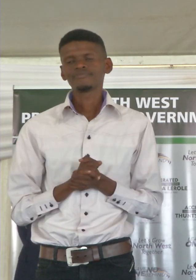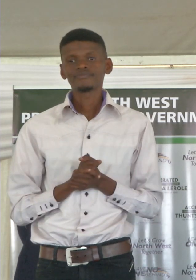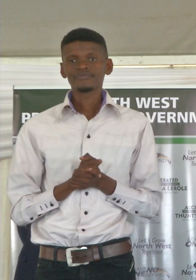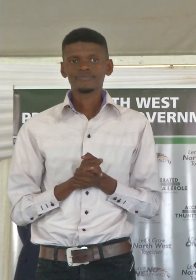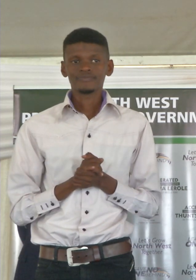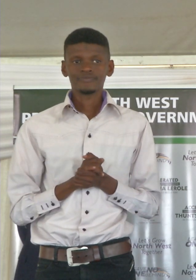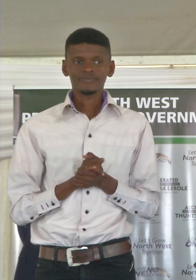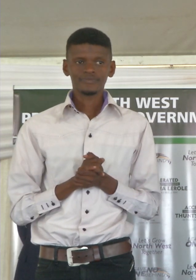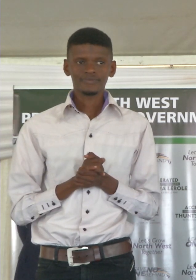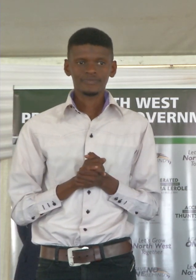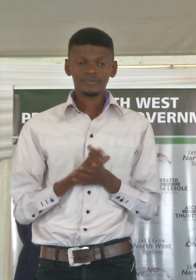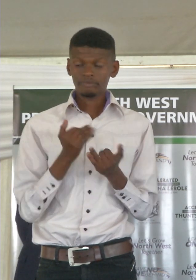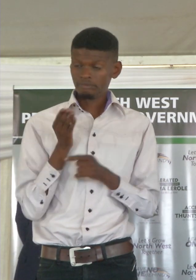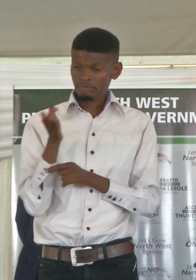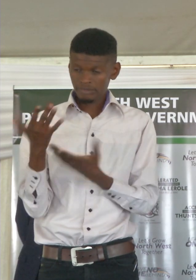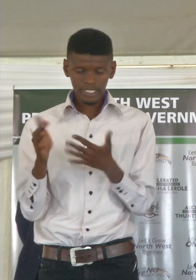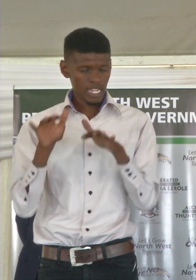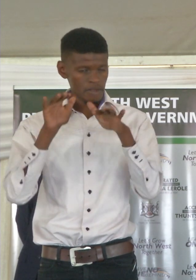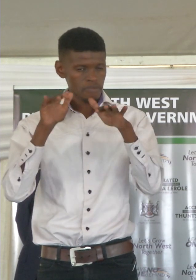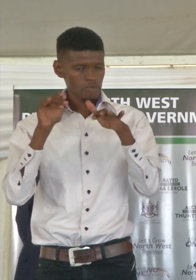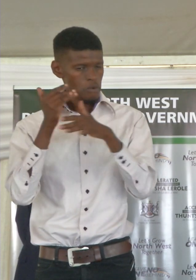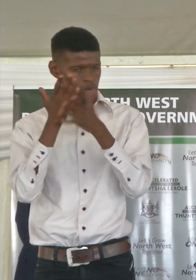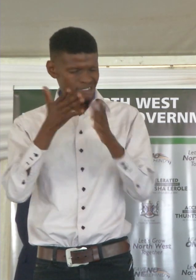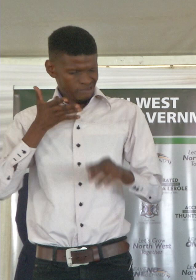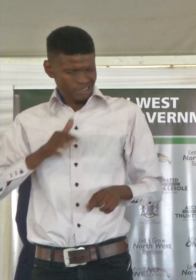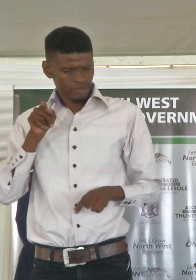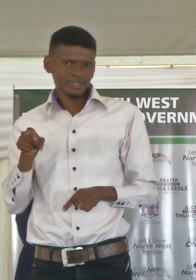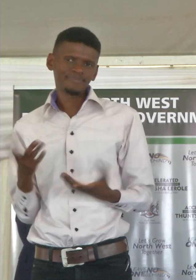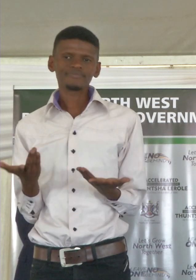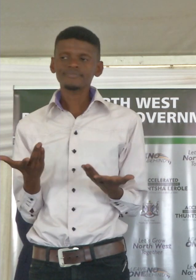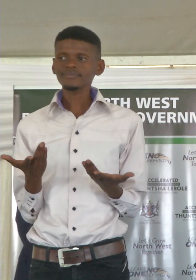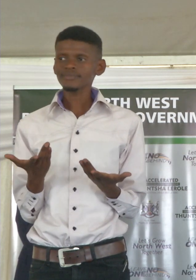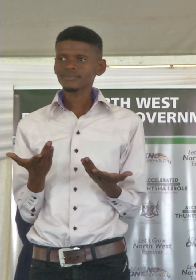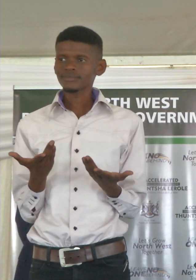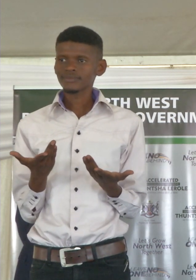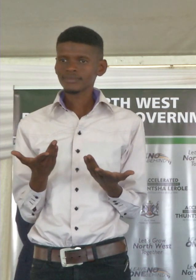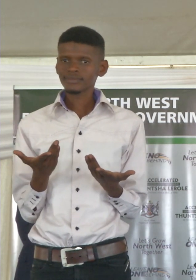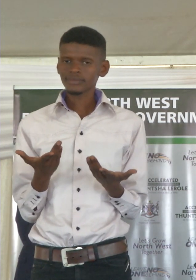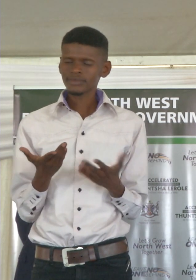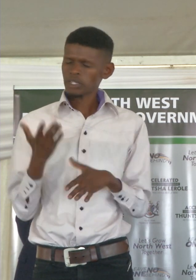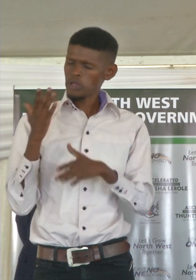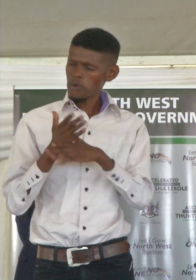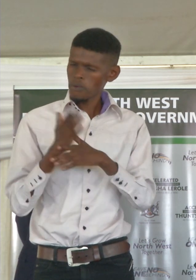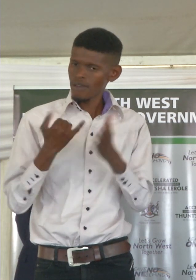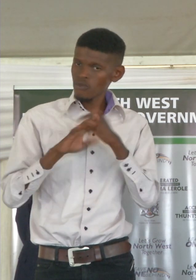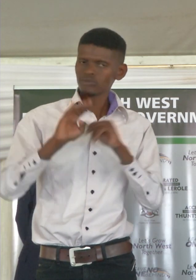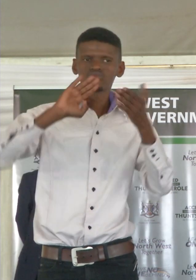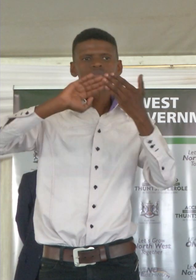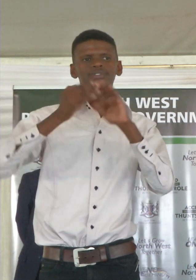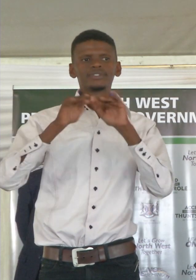These are public servants that we want. Ba seve tzang ba seve leza si cha.